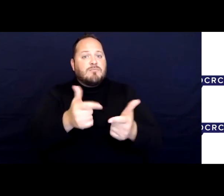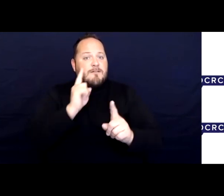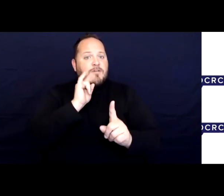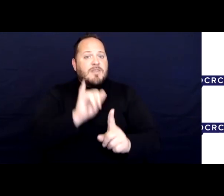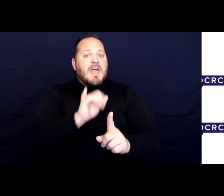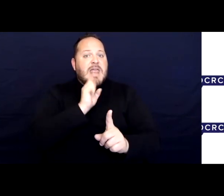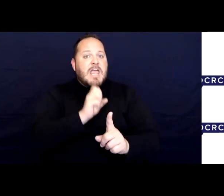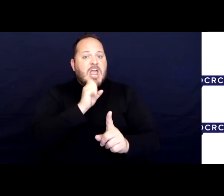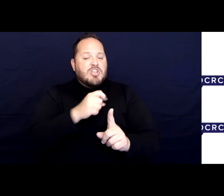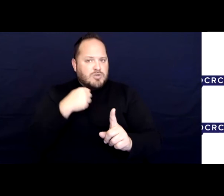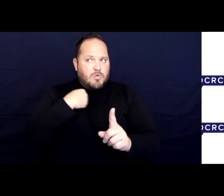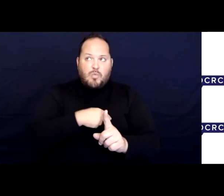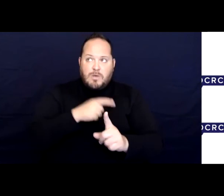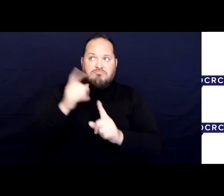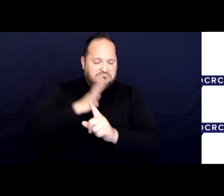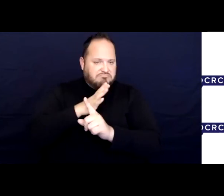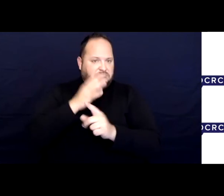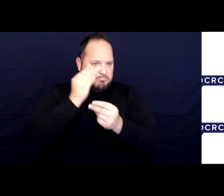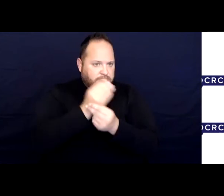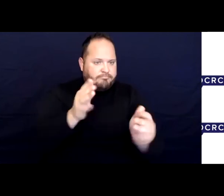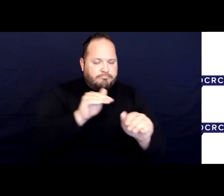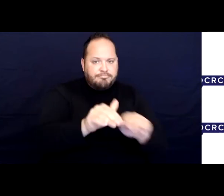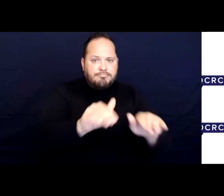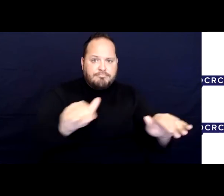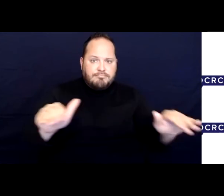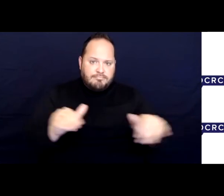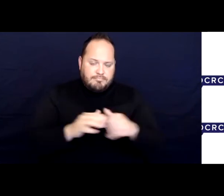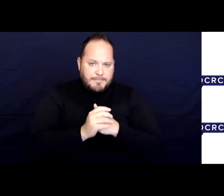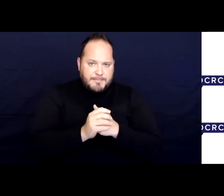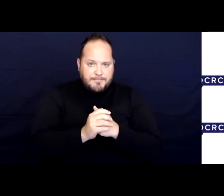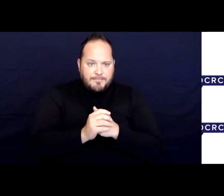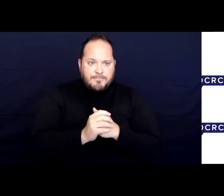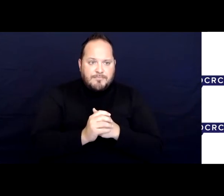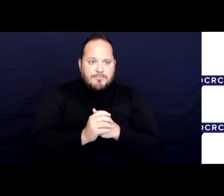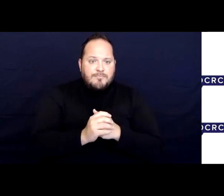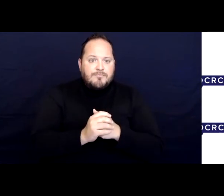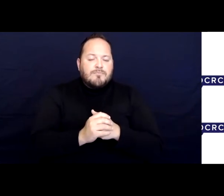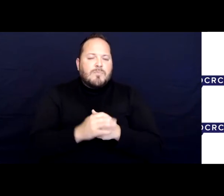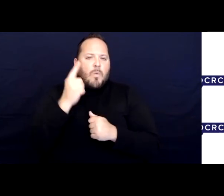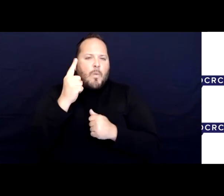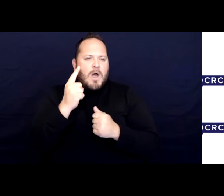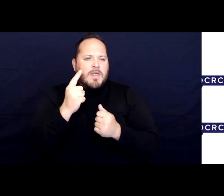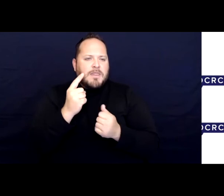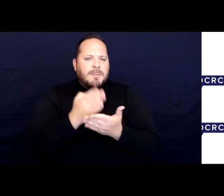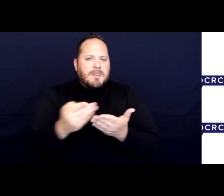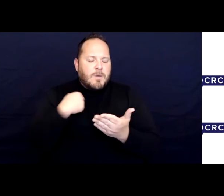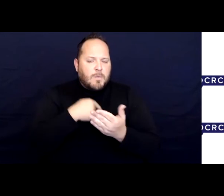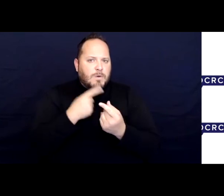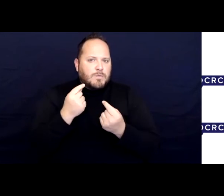Um, and so one of the things that we've been doing a lot over the age groups and children